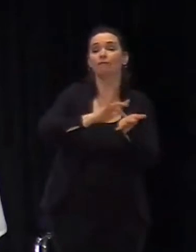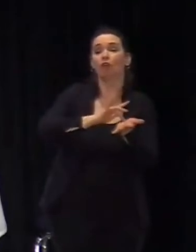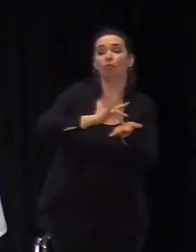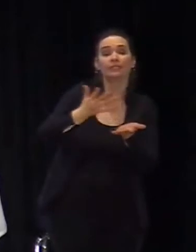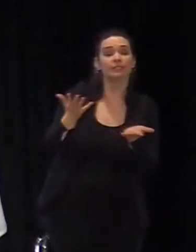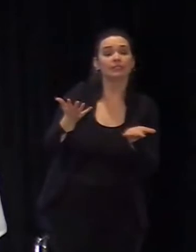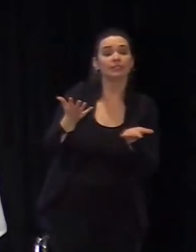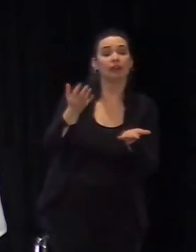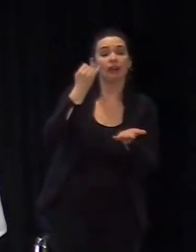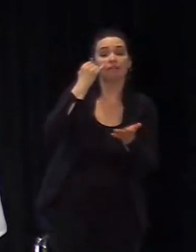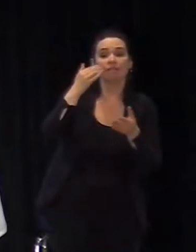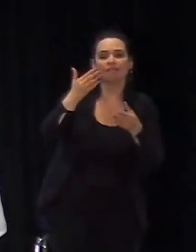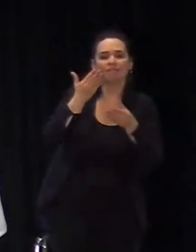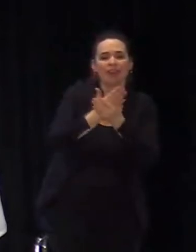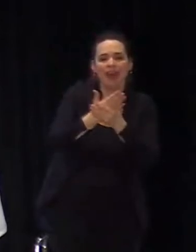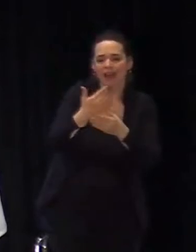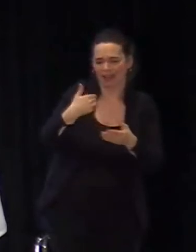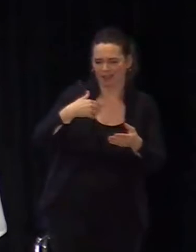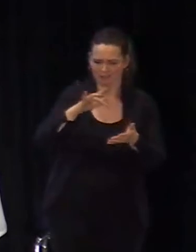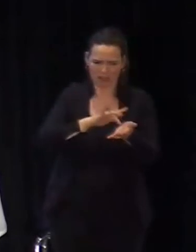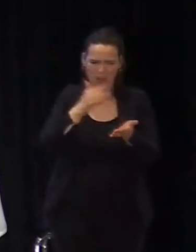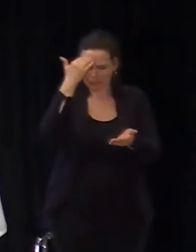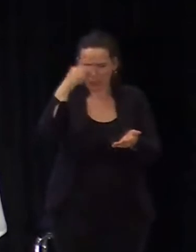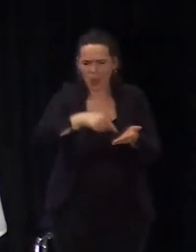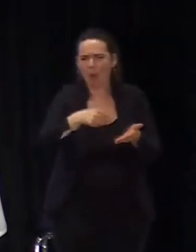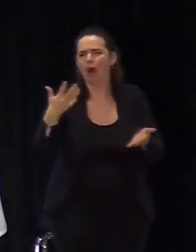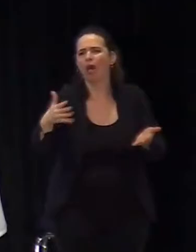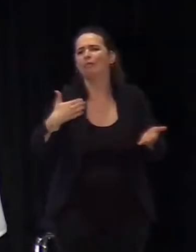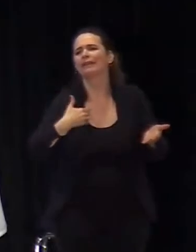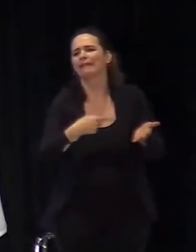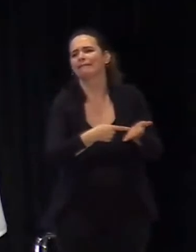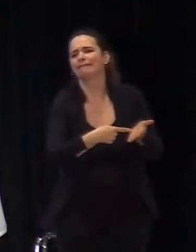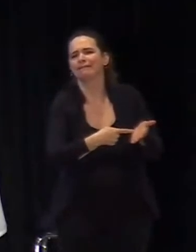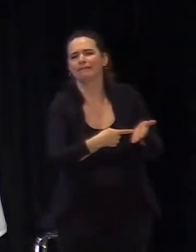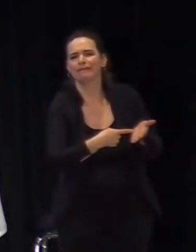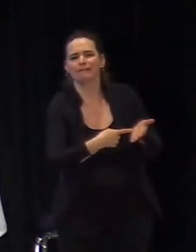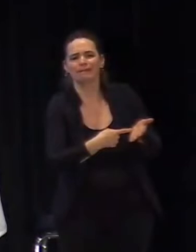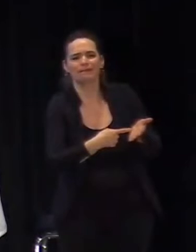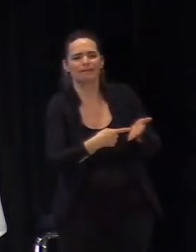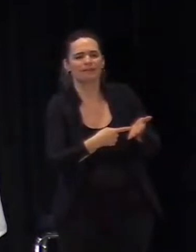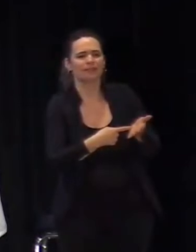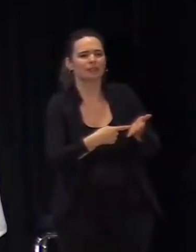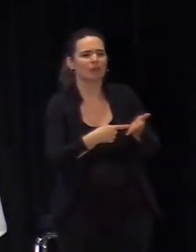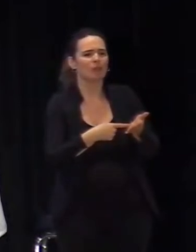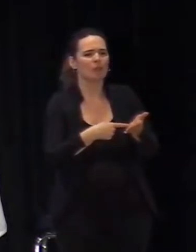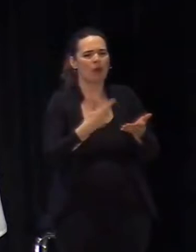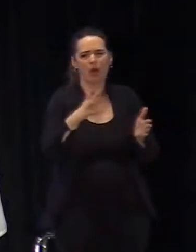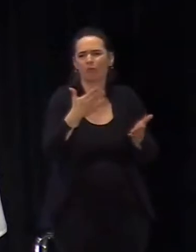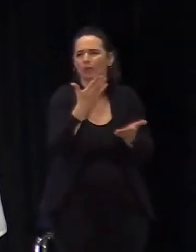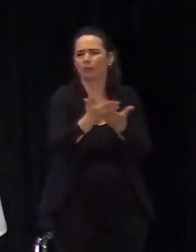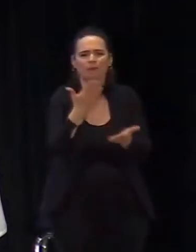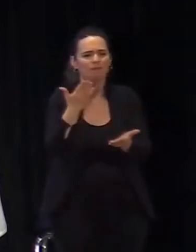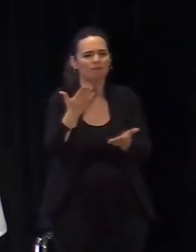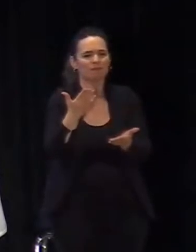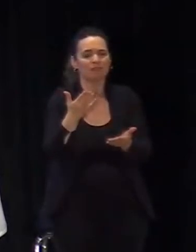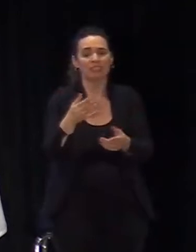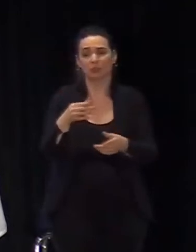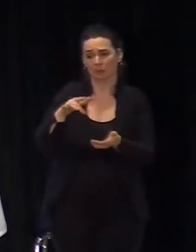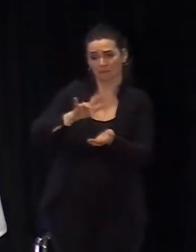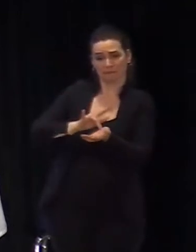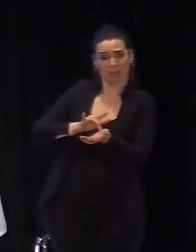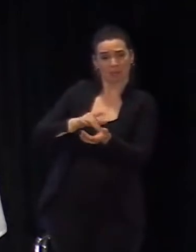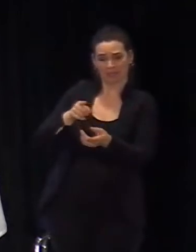maybe. But the pharmacies are only supposed to be vaccinating over 65, so she probably qualified as a senior as well because